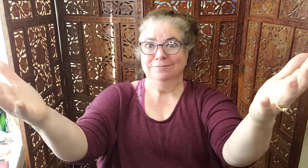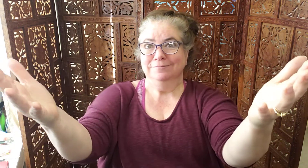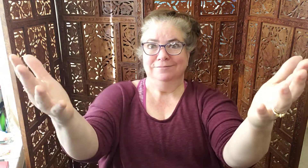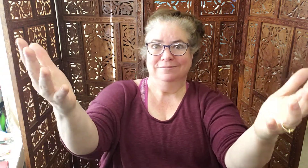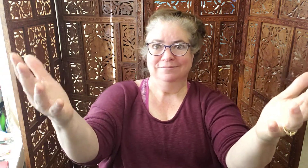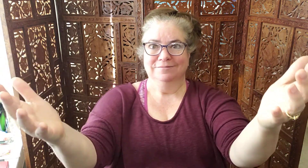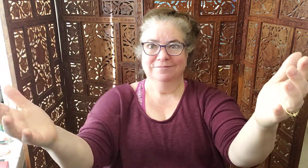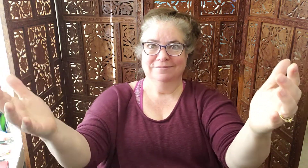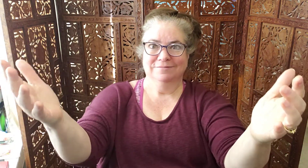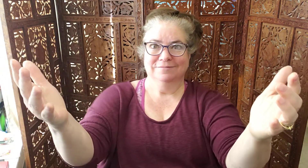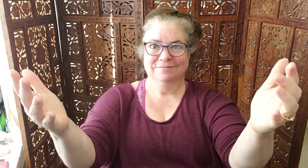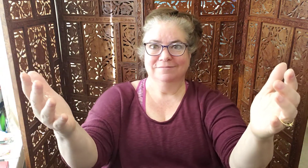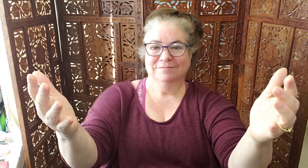walk.